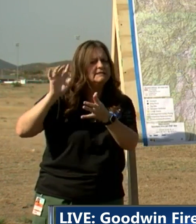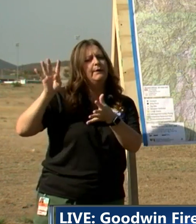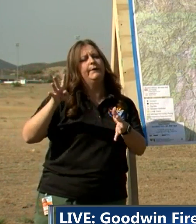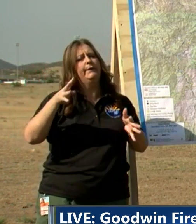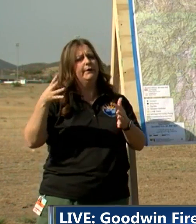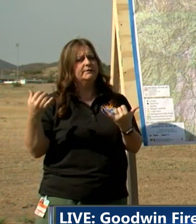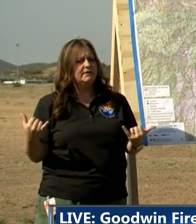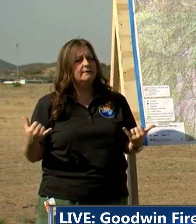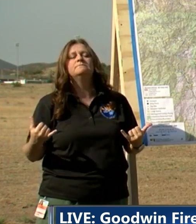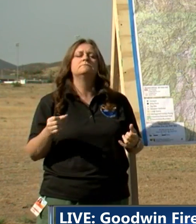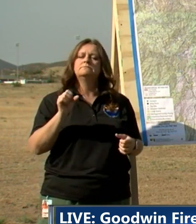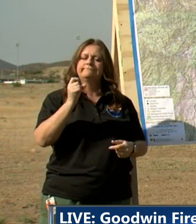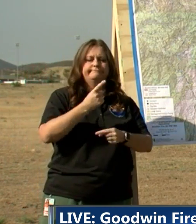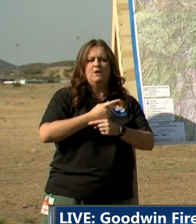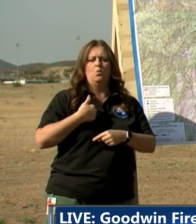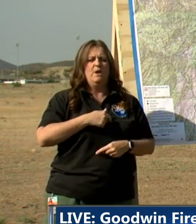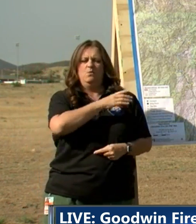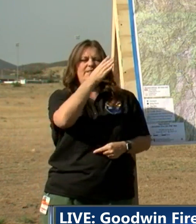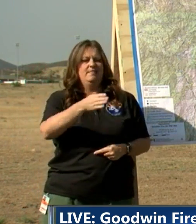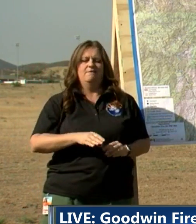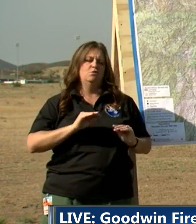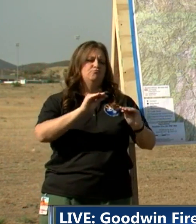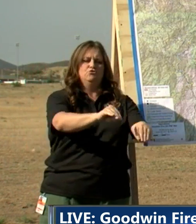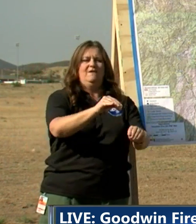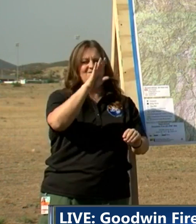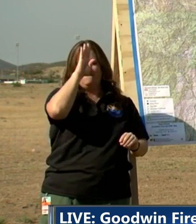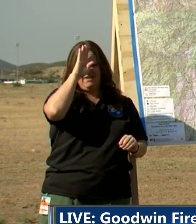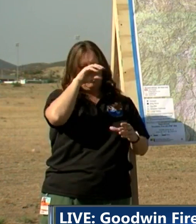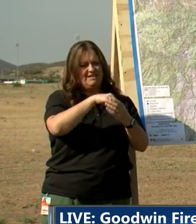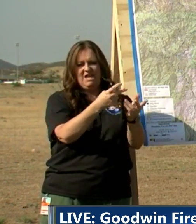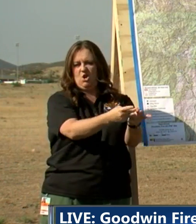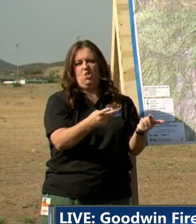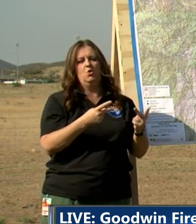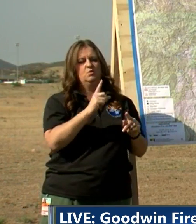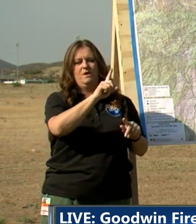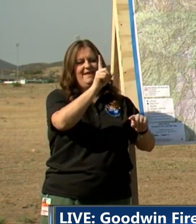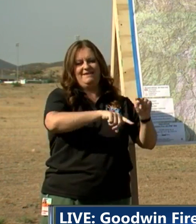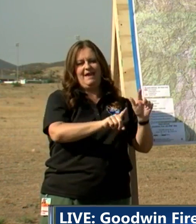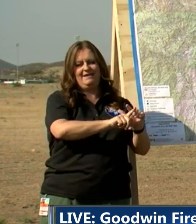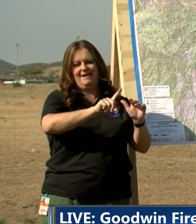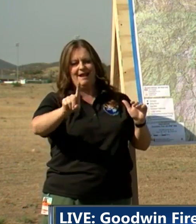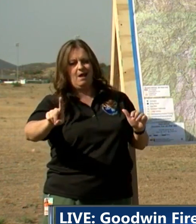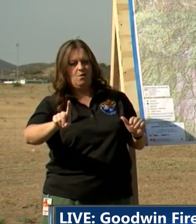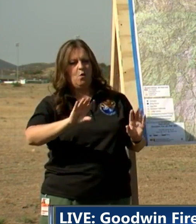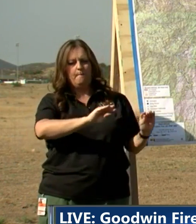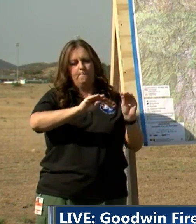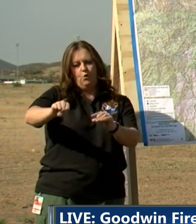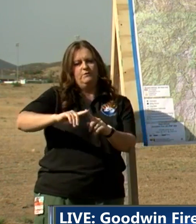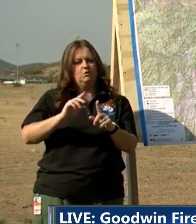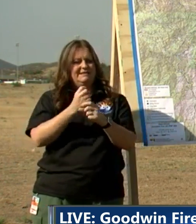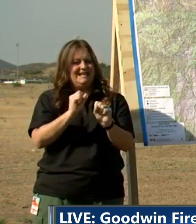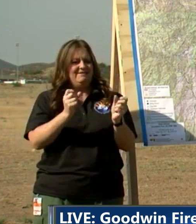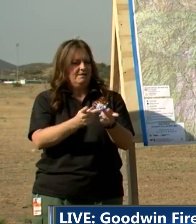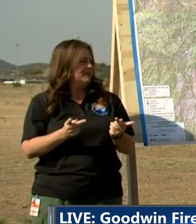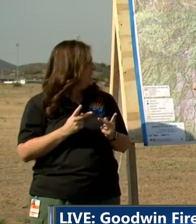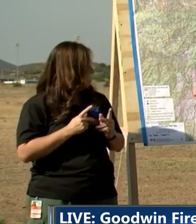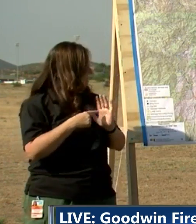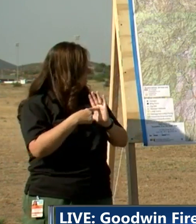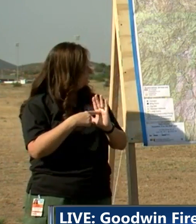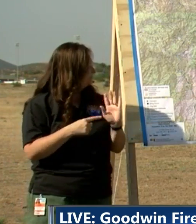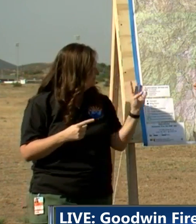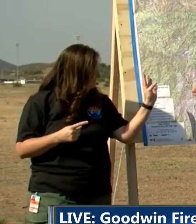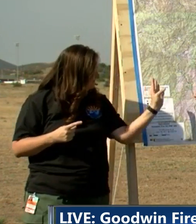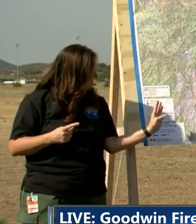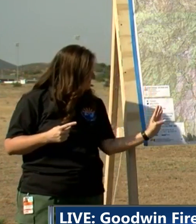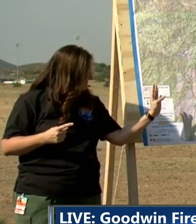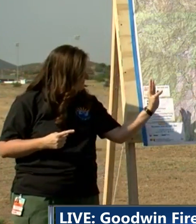never put firefighters in a location where they can't get out or get to a safe spot. And an example would be this country right